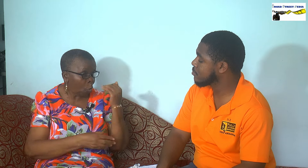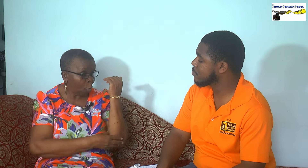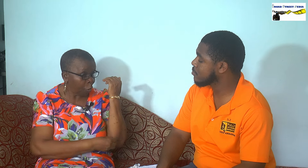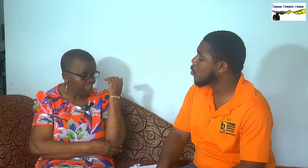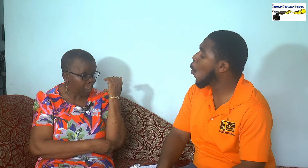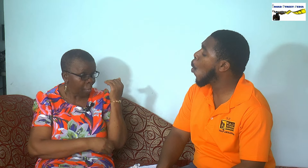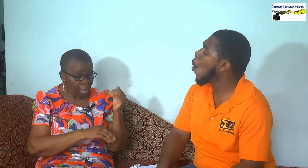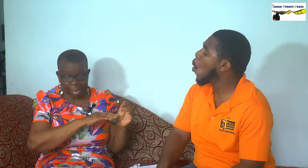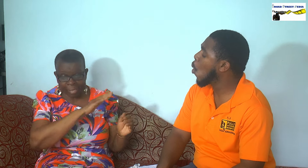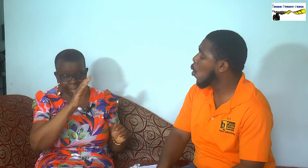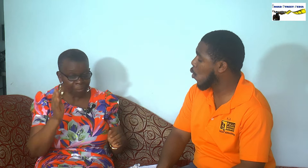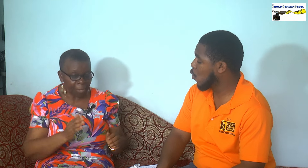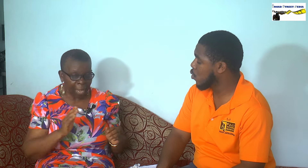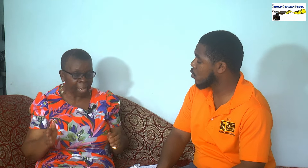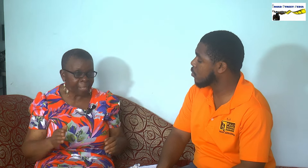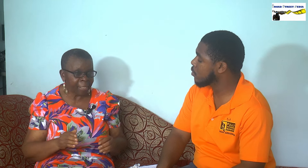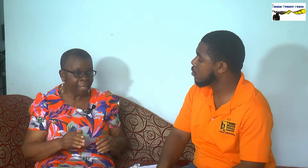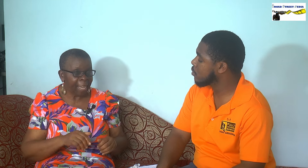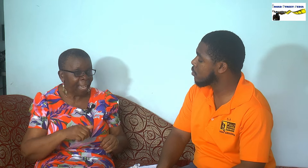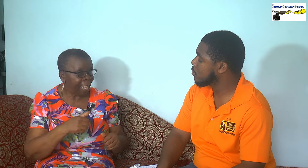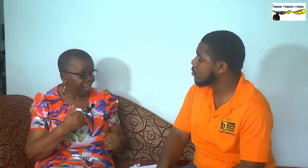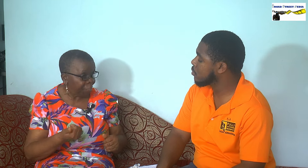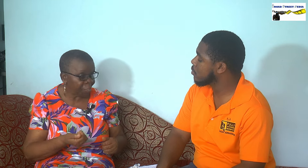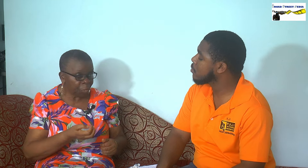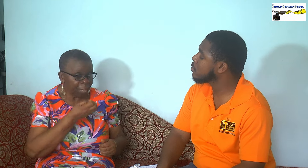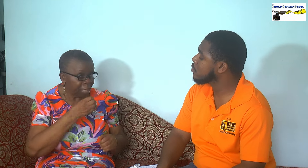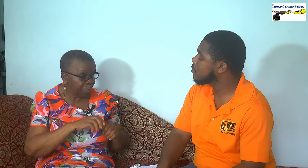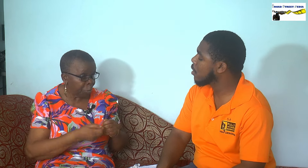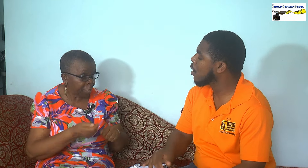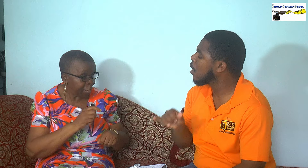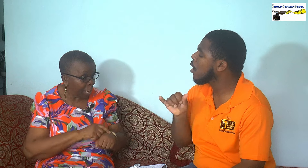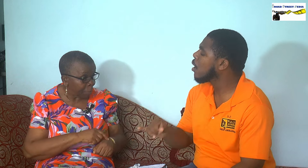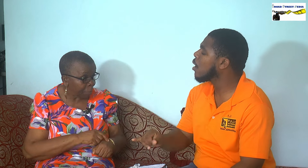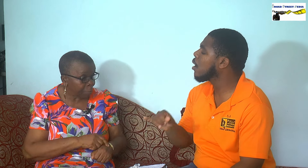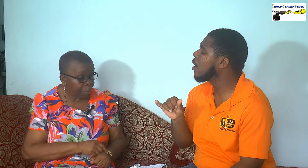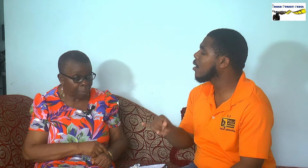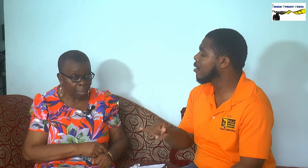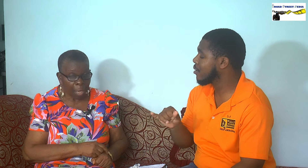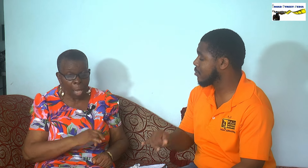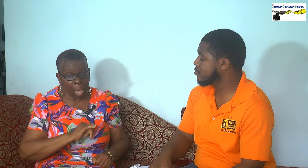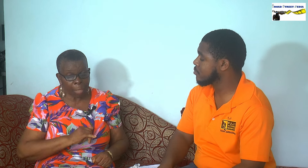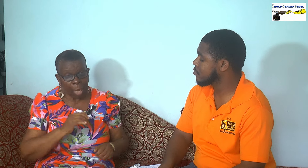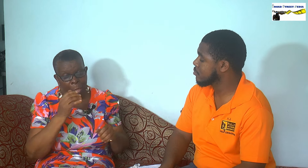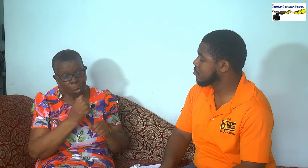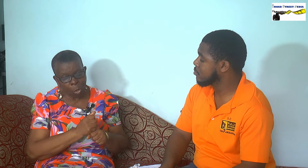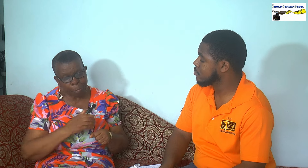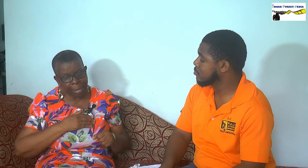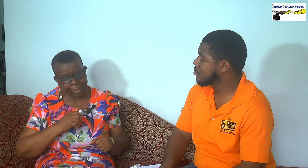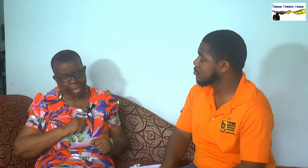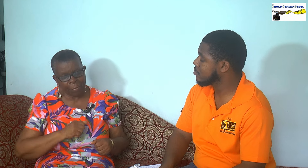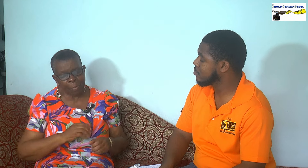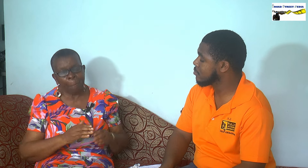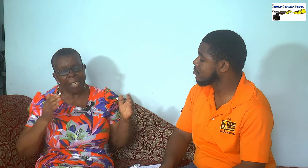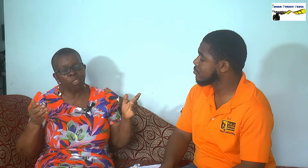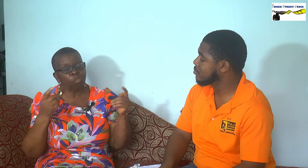poor and never had anything to eat break time. And I got myself in big